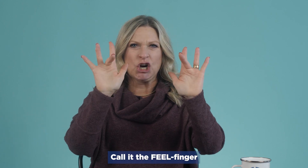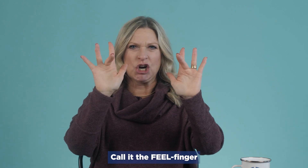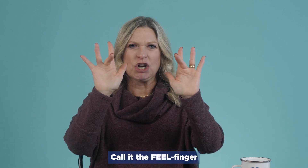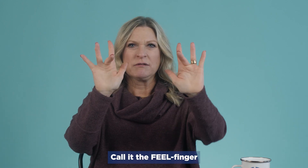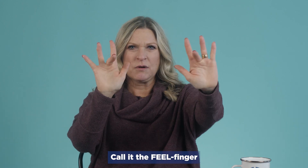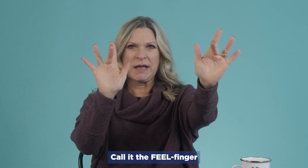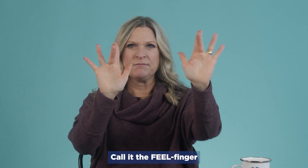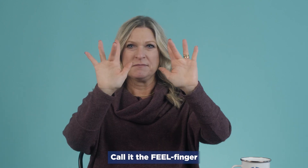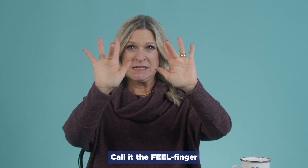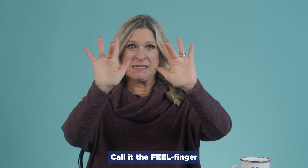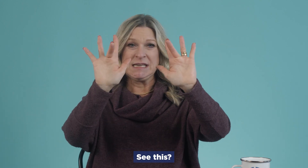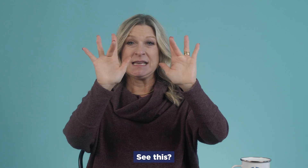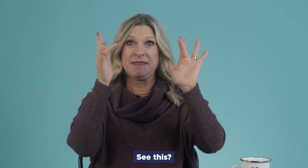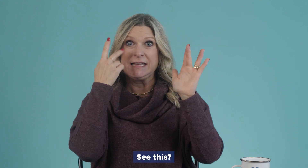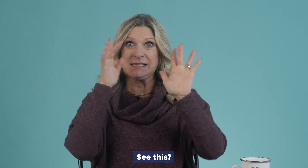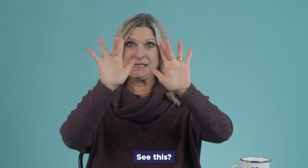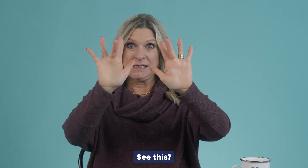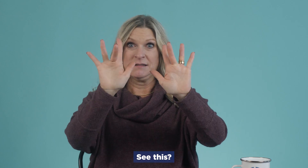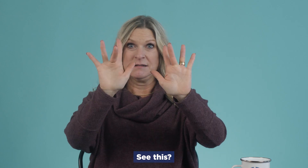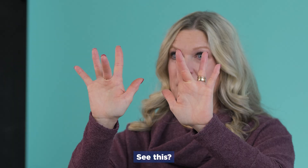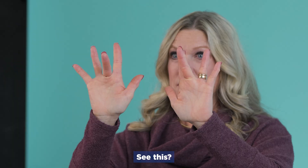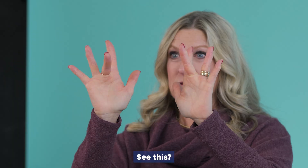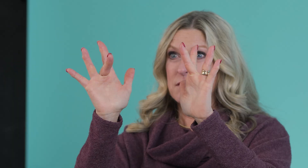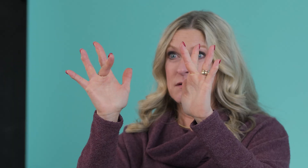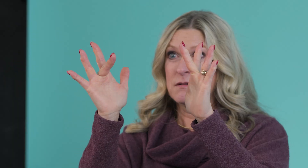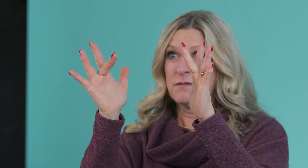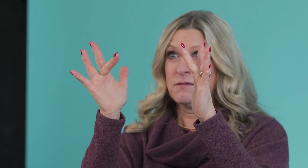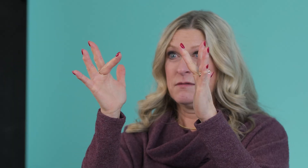figure. See these.